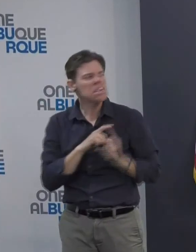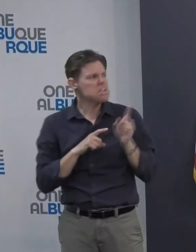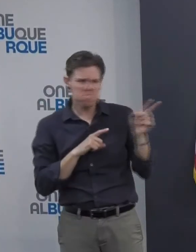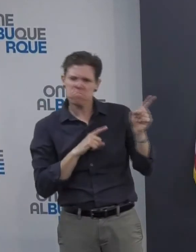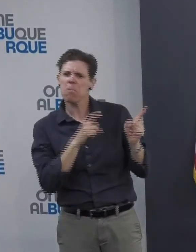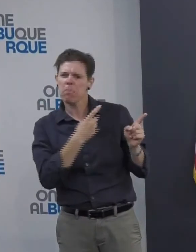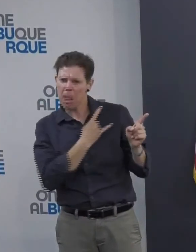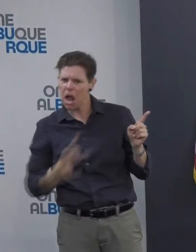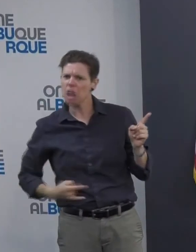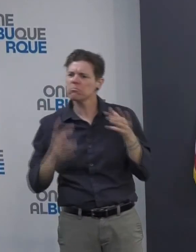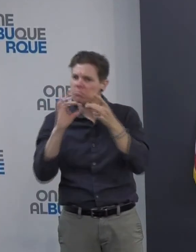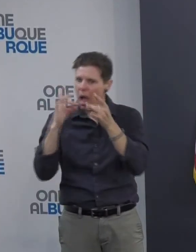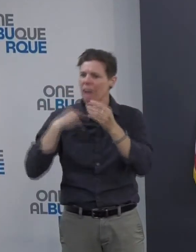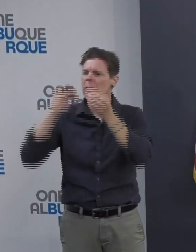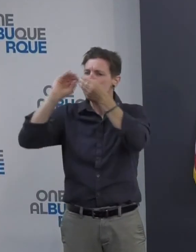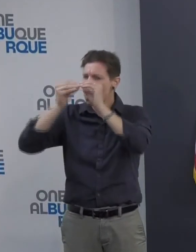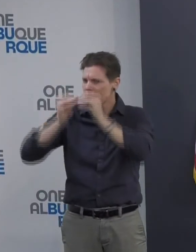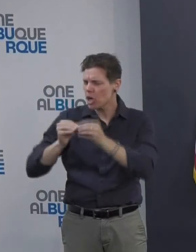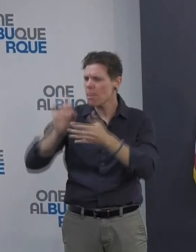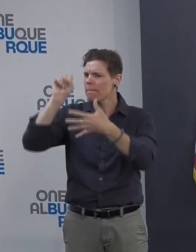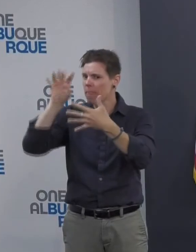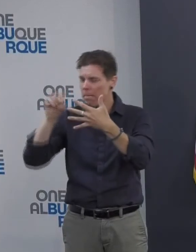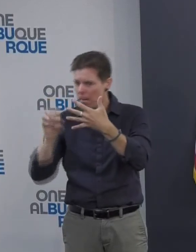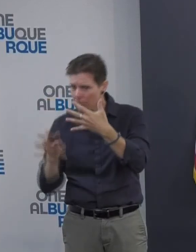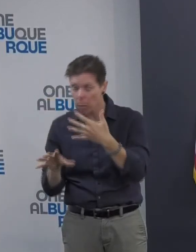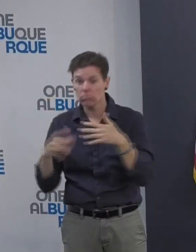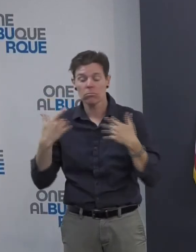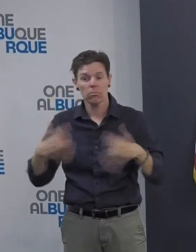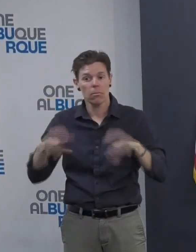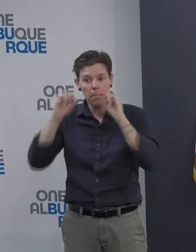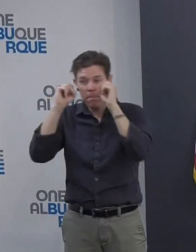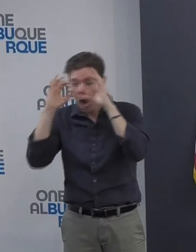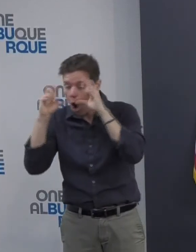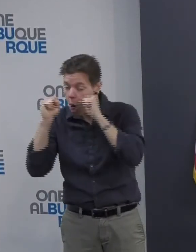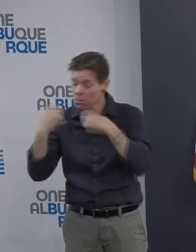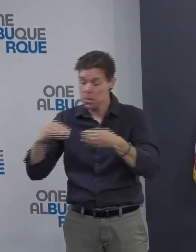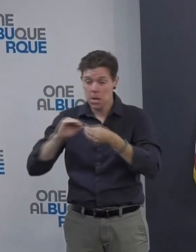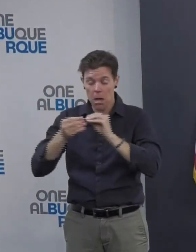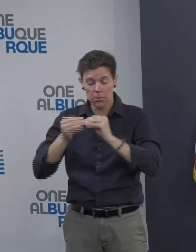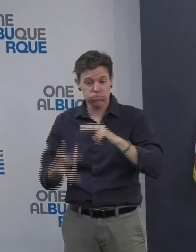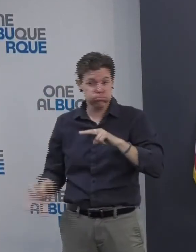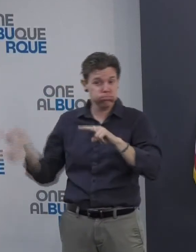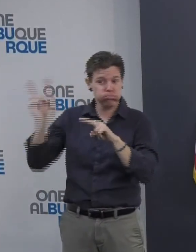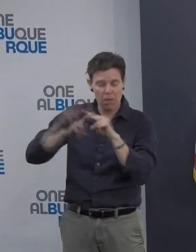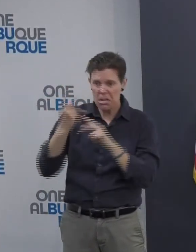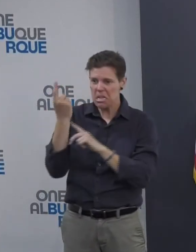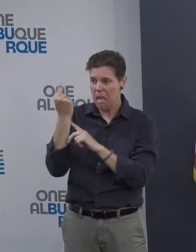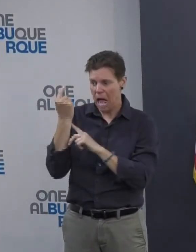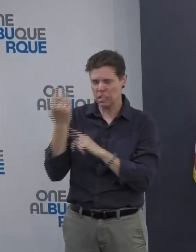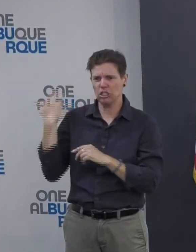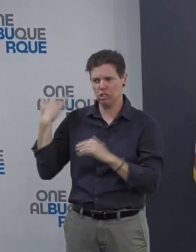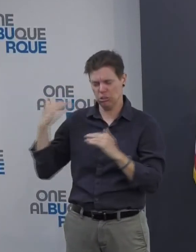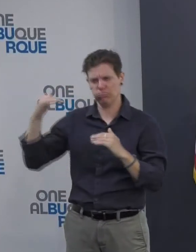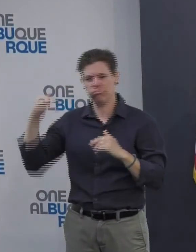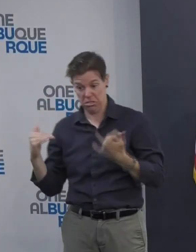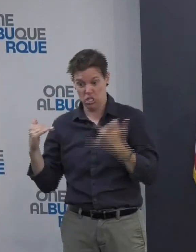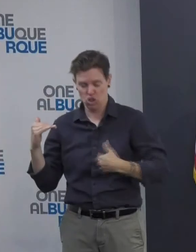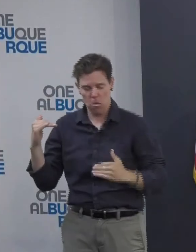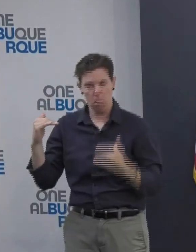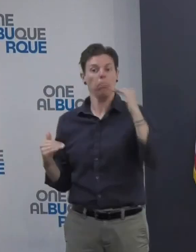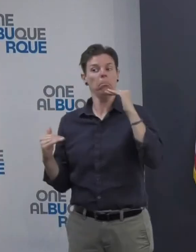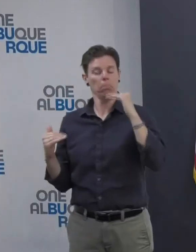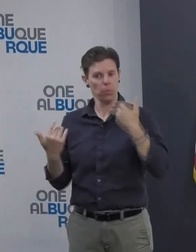that are outstanding compared to last year, and especially kind of during this